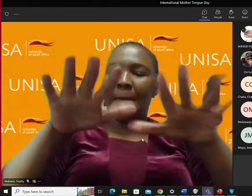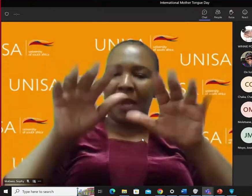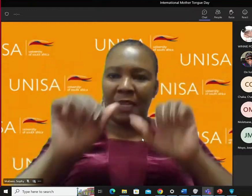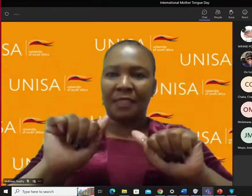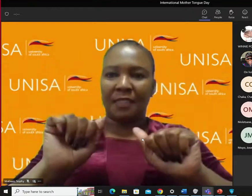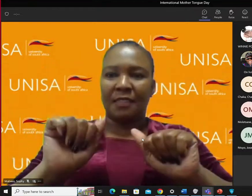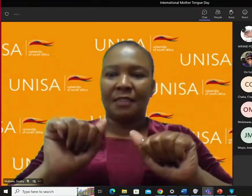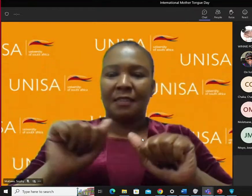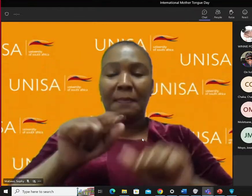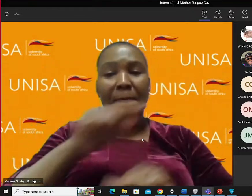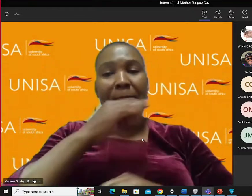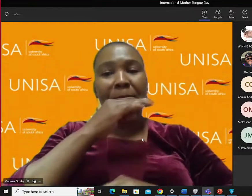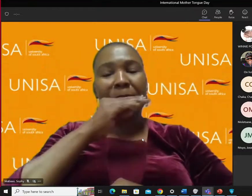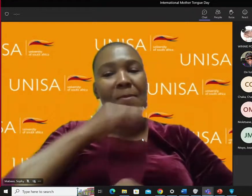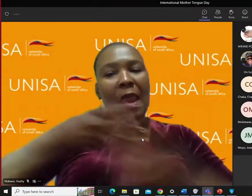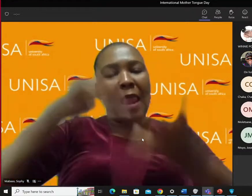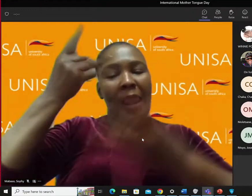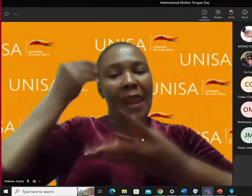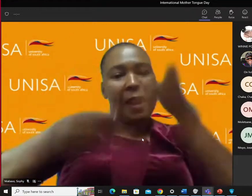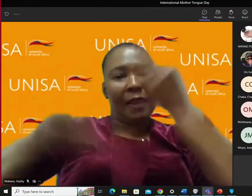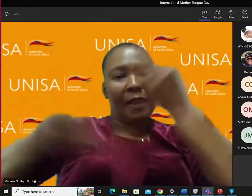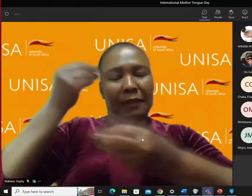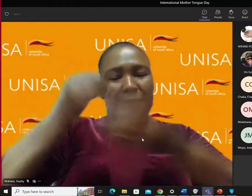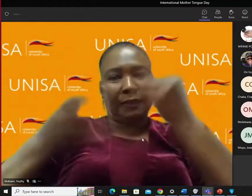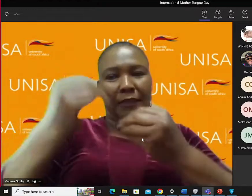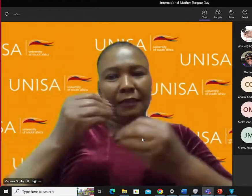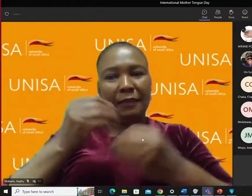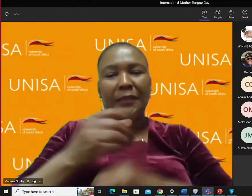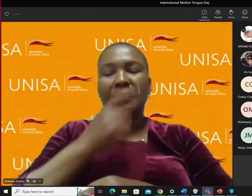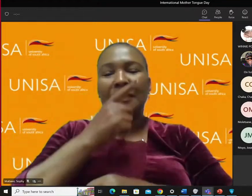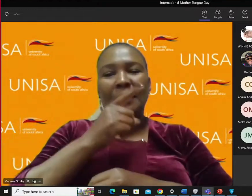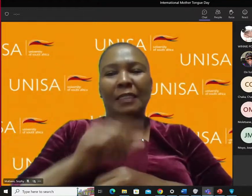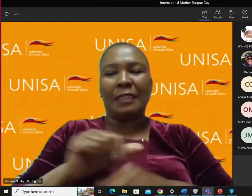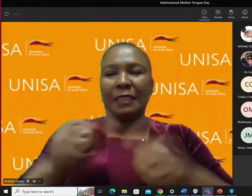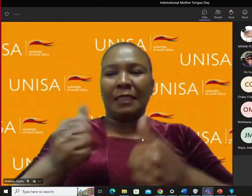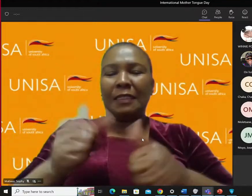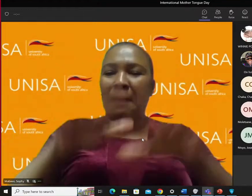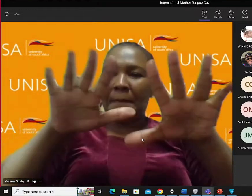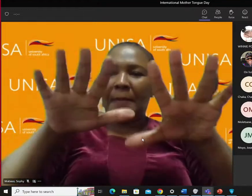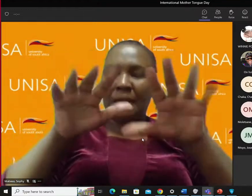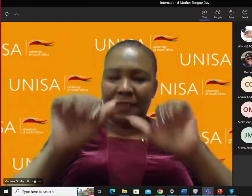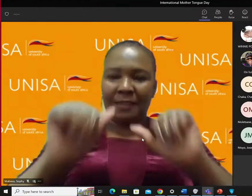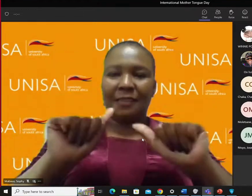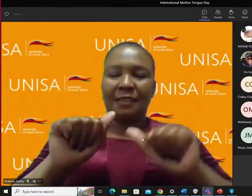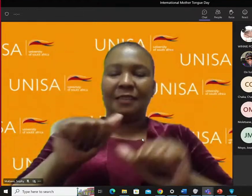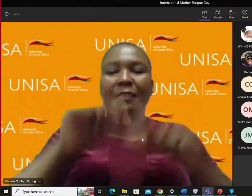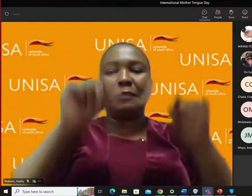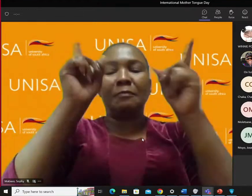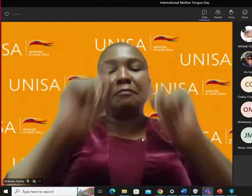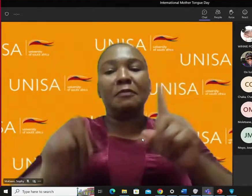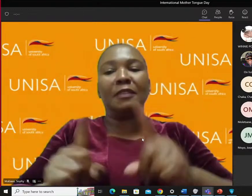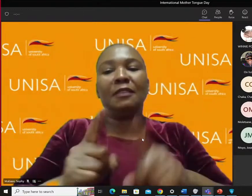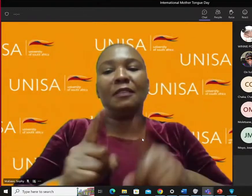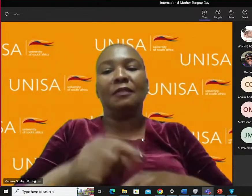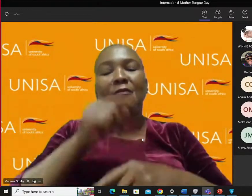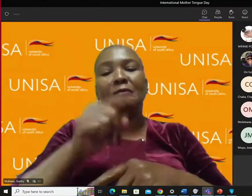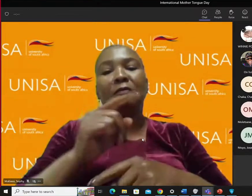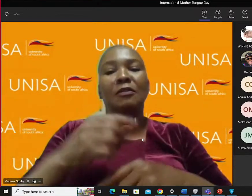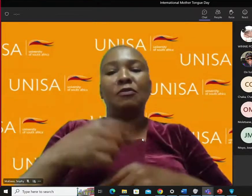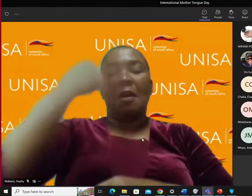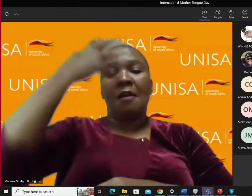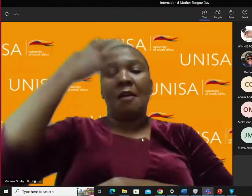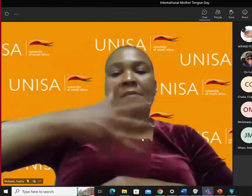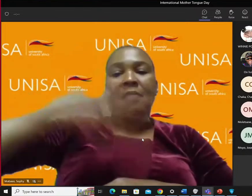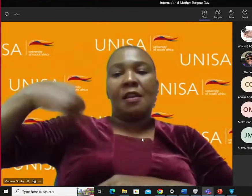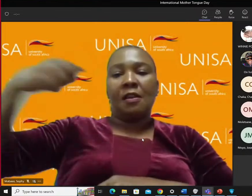means learning to speak very well is a very blessing, especially if you speak in your African